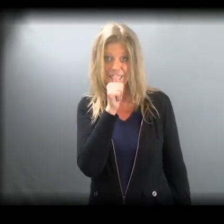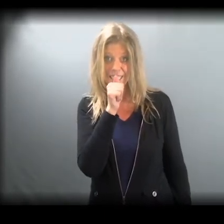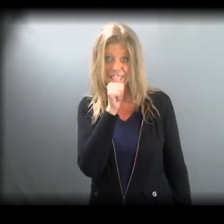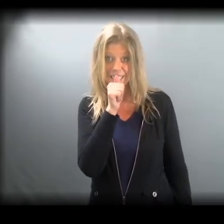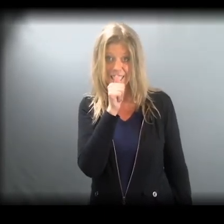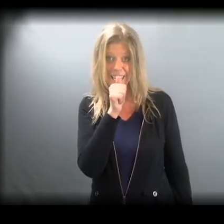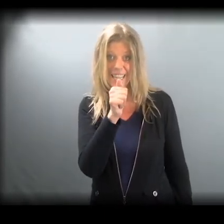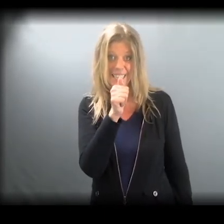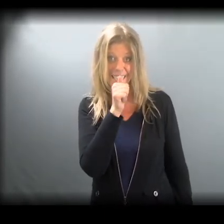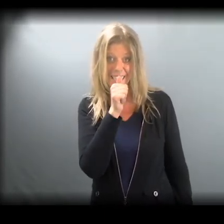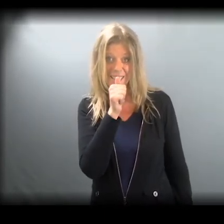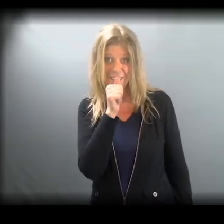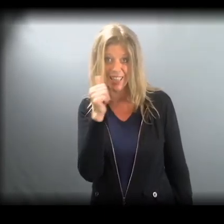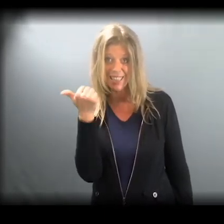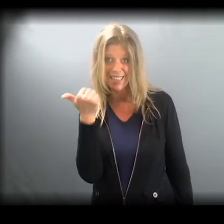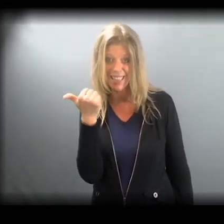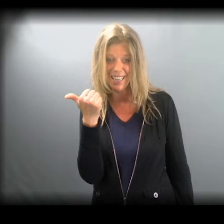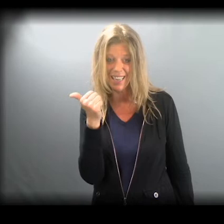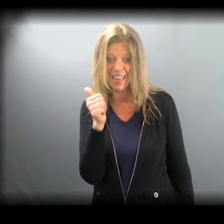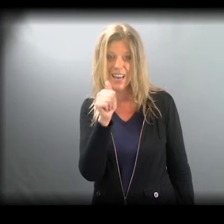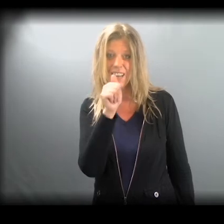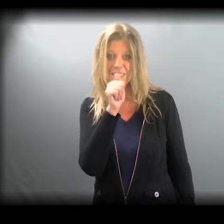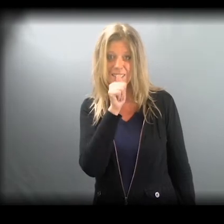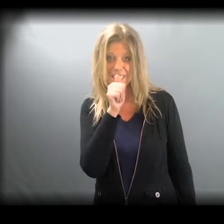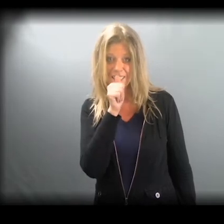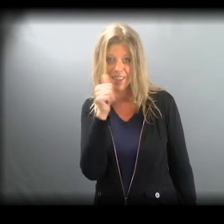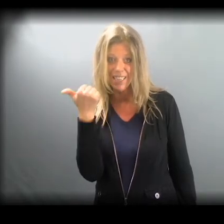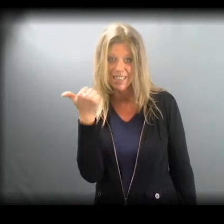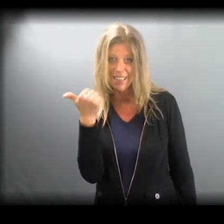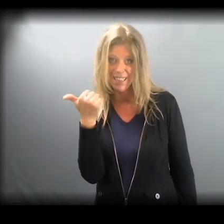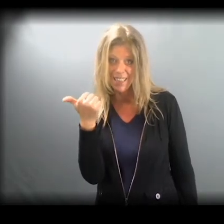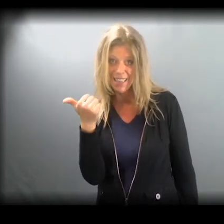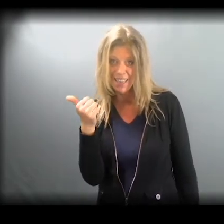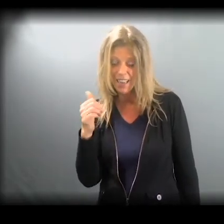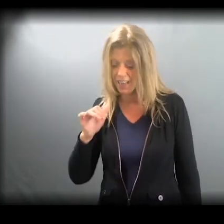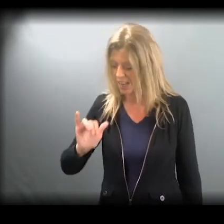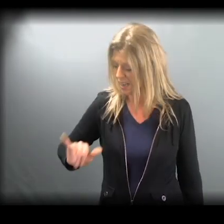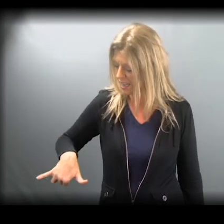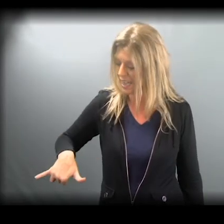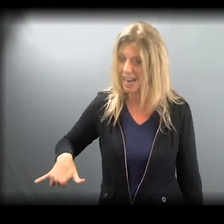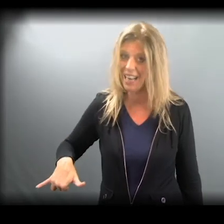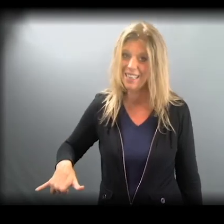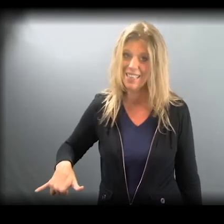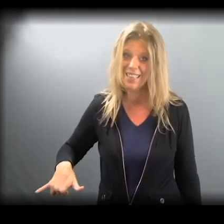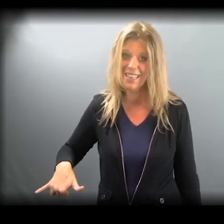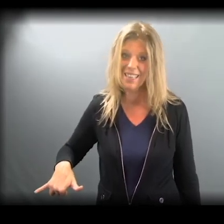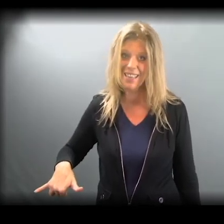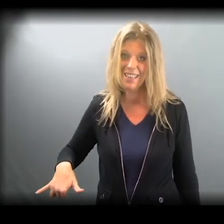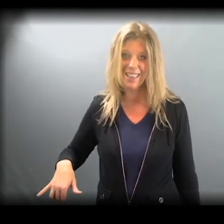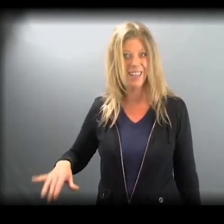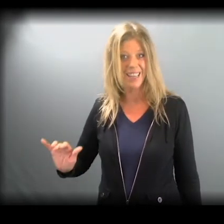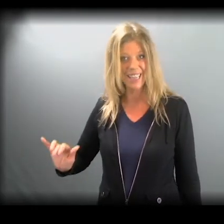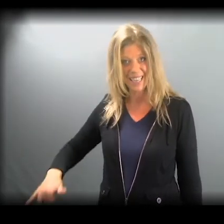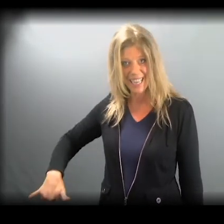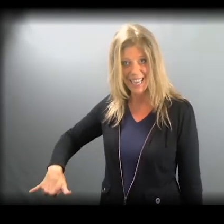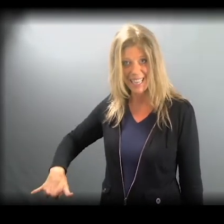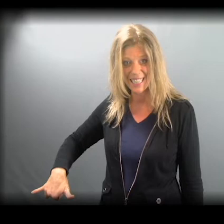secret, secrets, secrets, yet, yet,